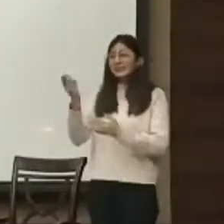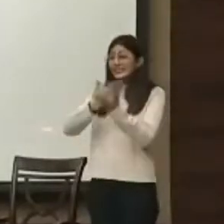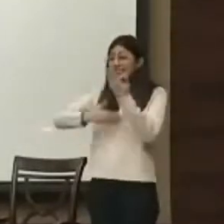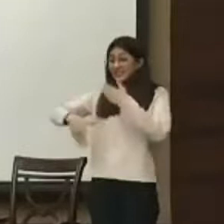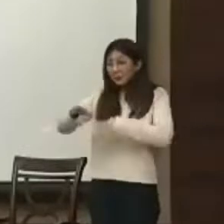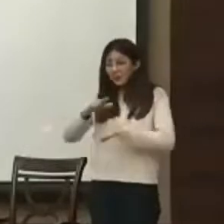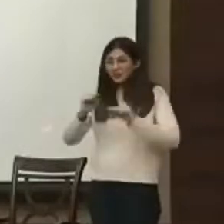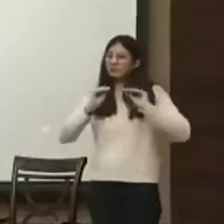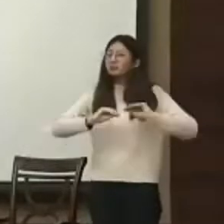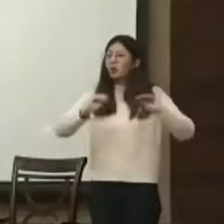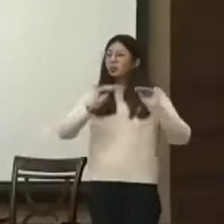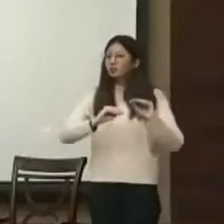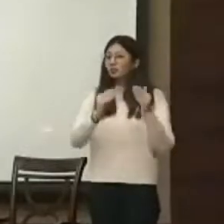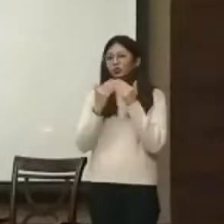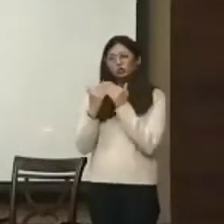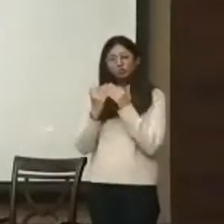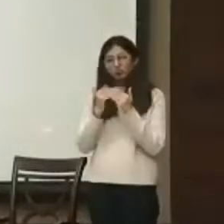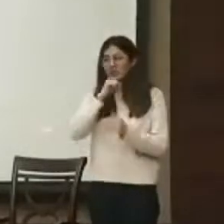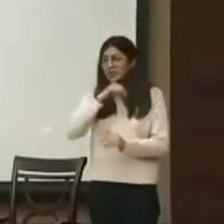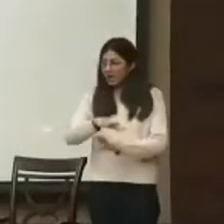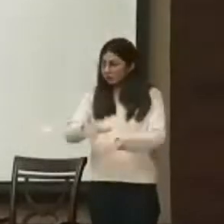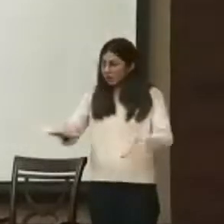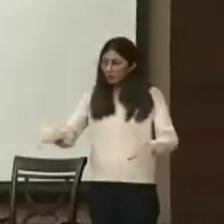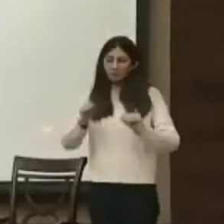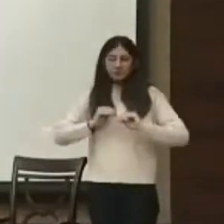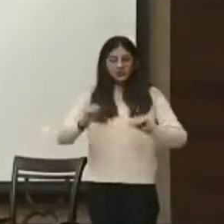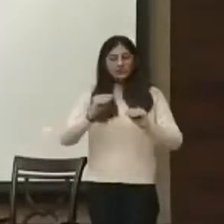in schools from a very young age.